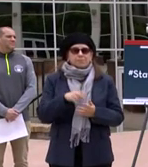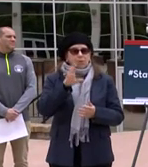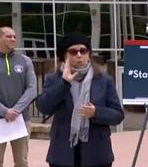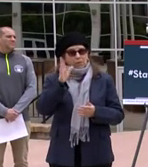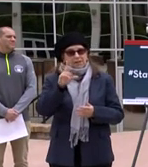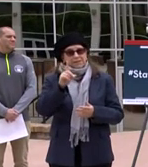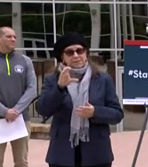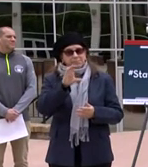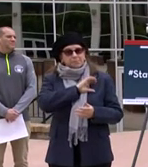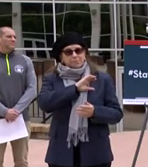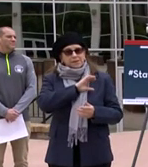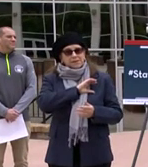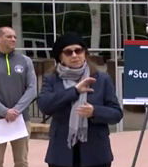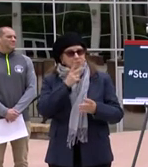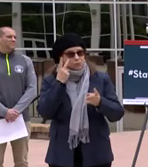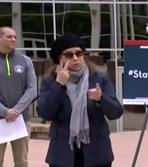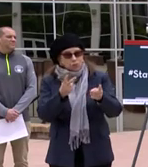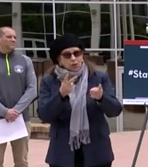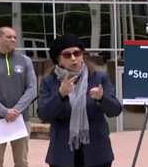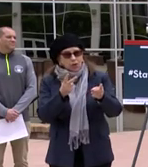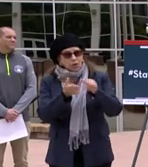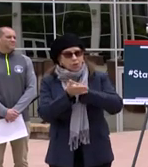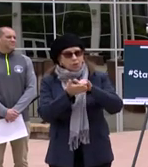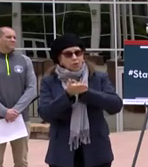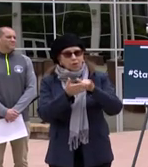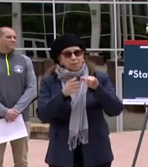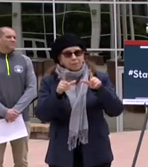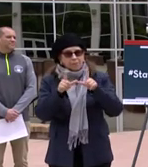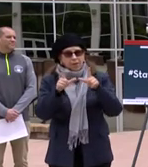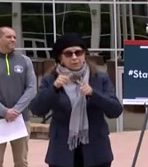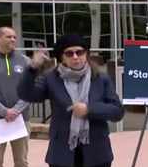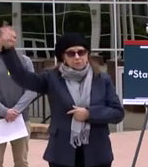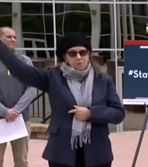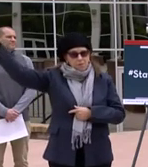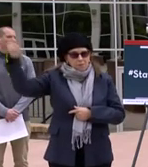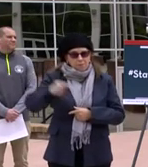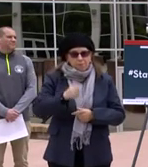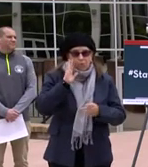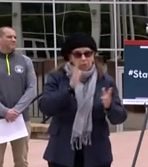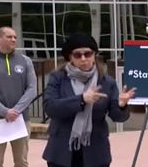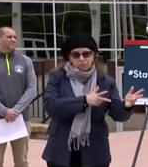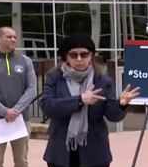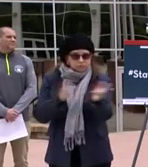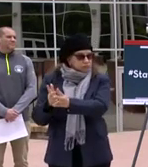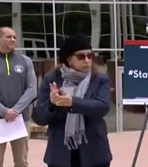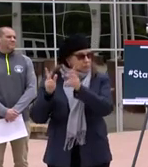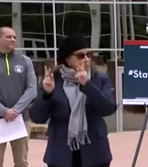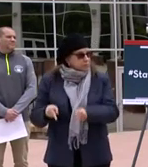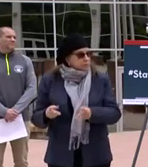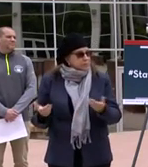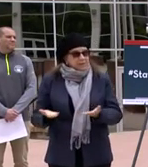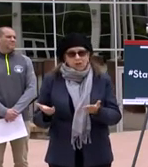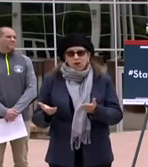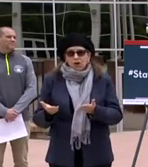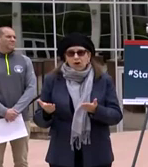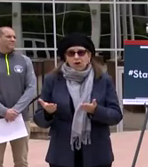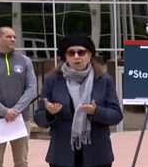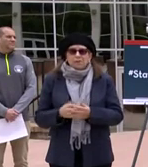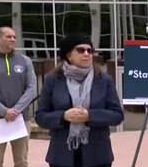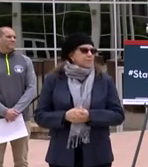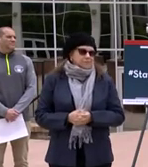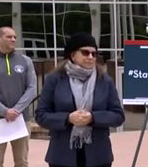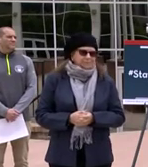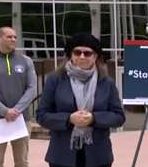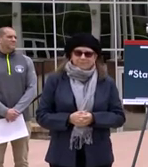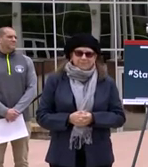happen. We certainly know that our borders are fluid, especially in the National Capital Region. There are